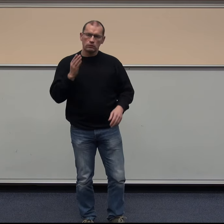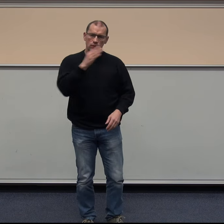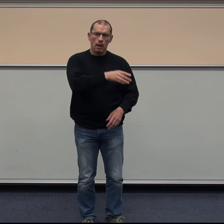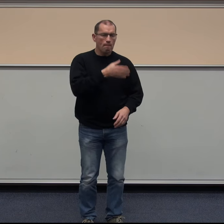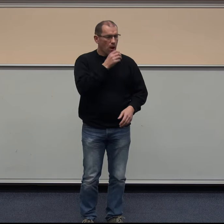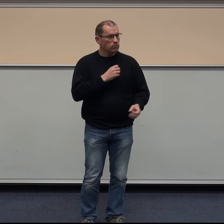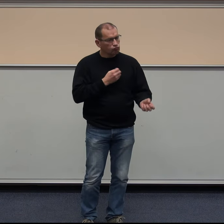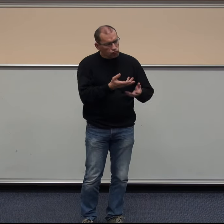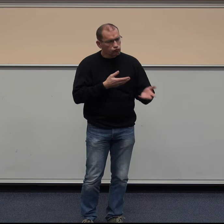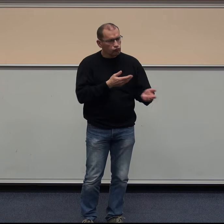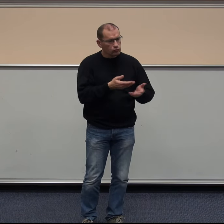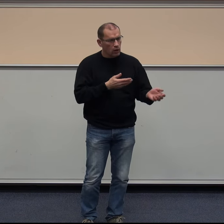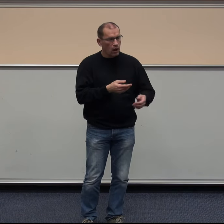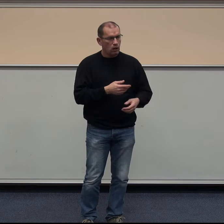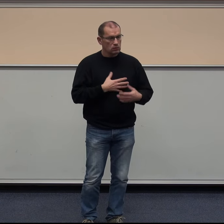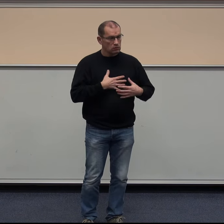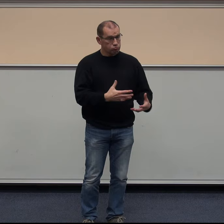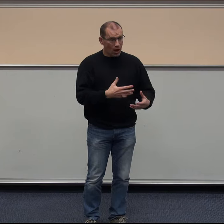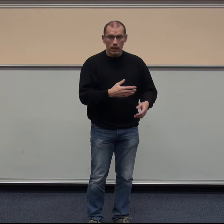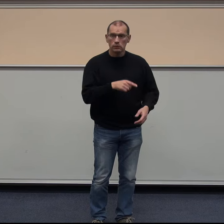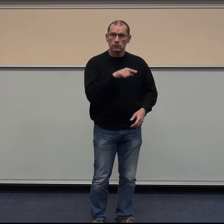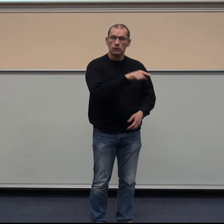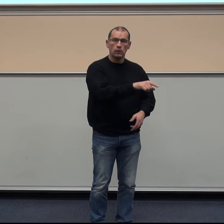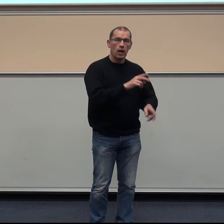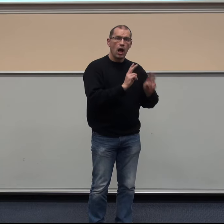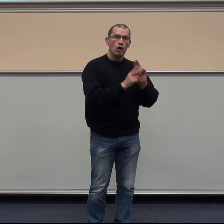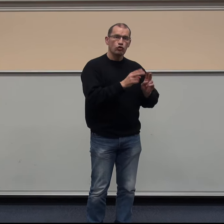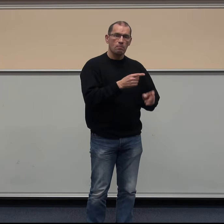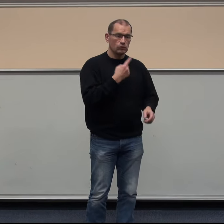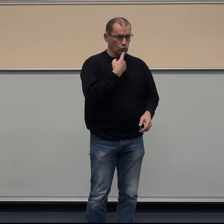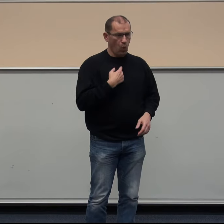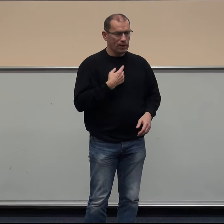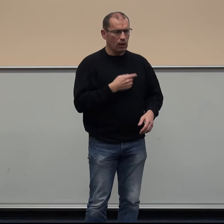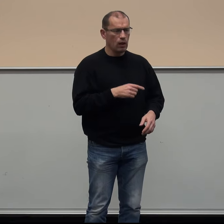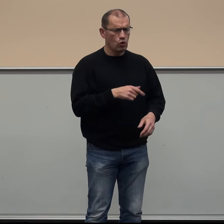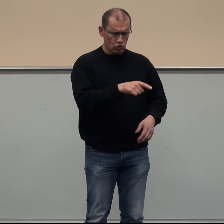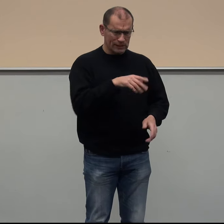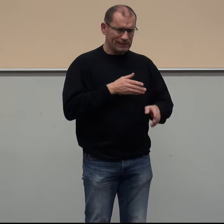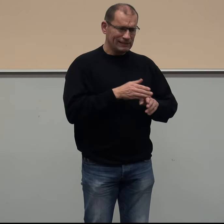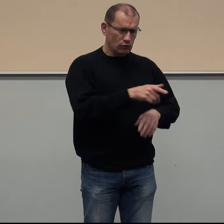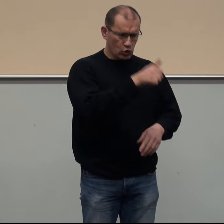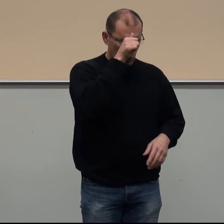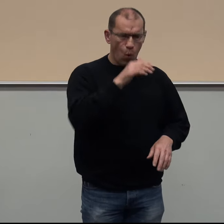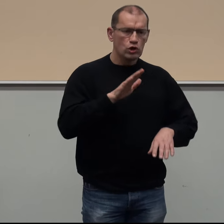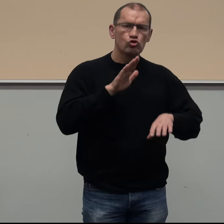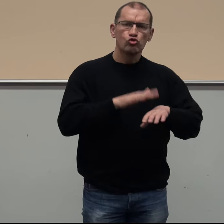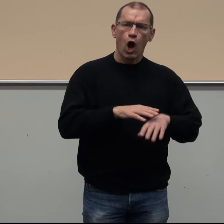interpreted performance that I'd seen, and we were in the pub having a chat about it, and I was very surprised that the interpreter told